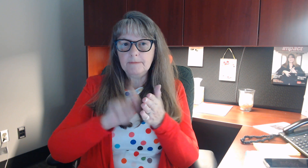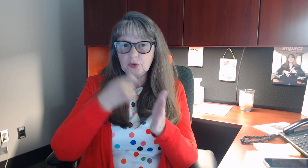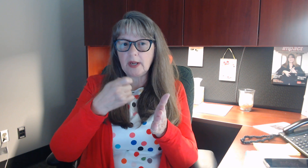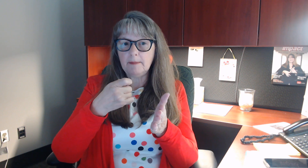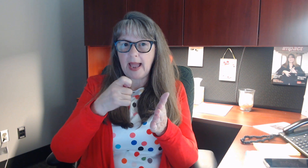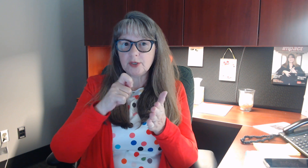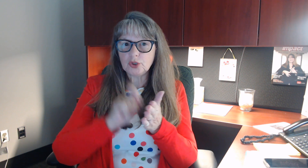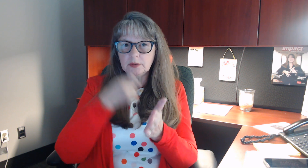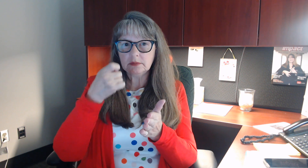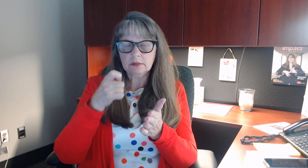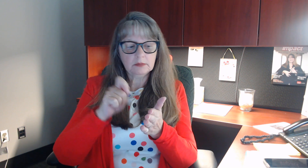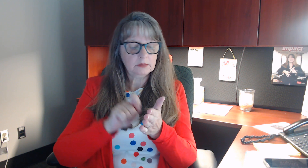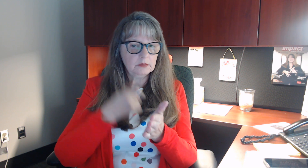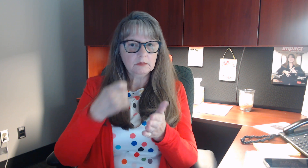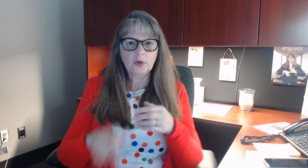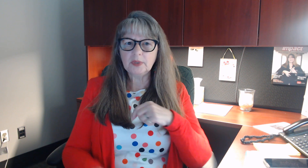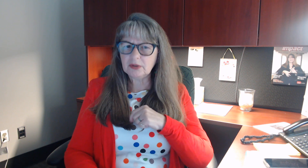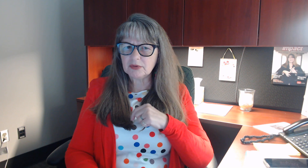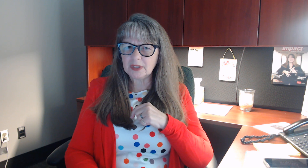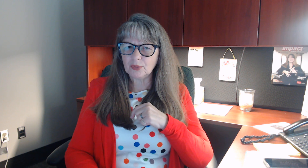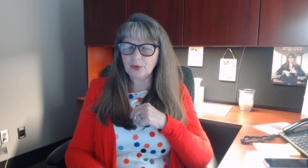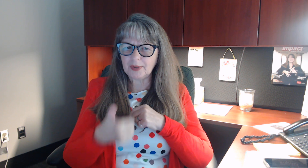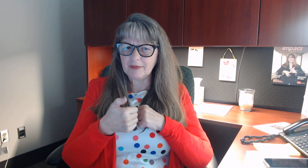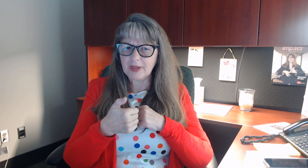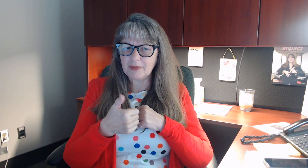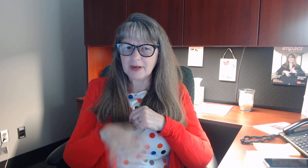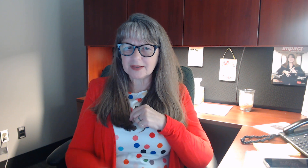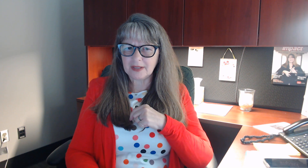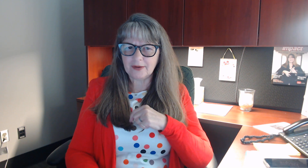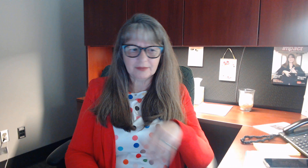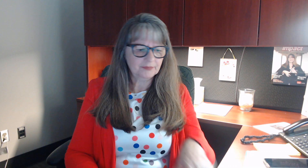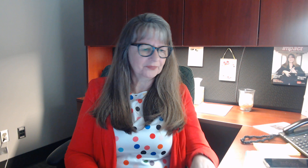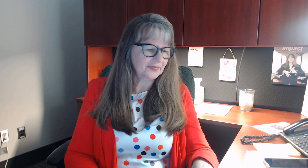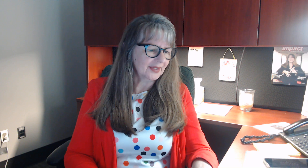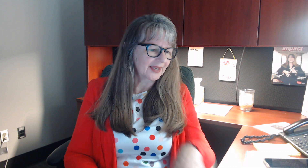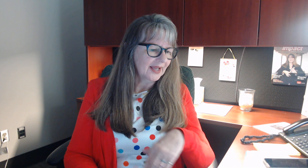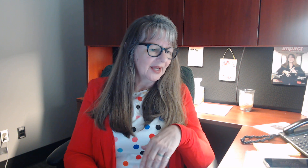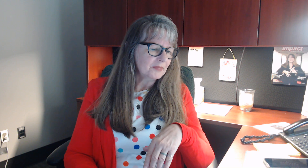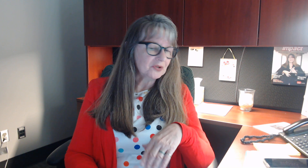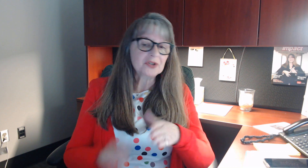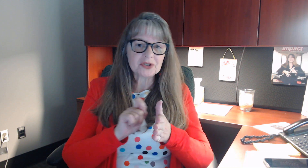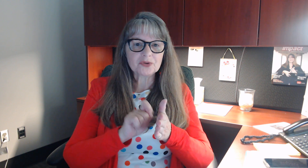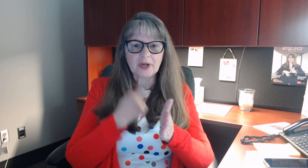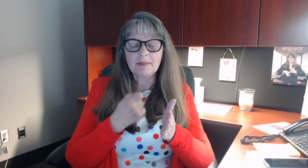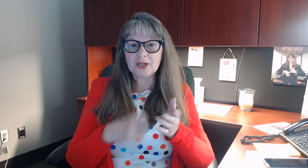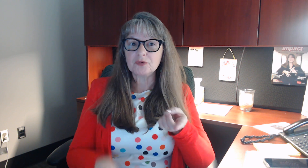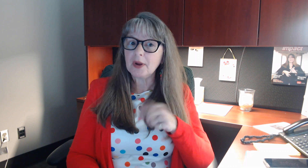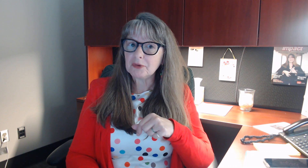Strike a match. We don't really do those anymore, don't we? Everybody has a lighter. But you can still strike a match if you're out there